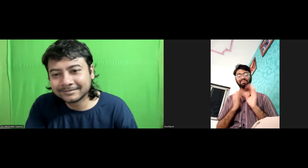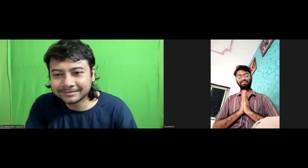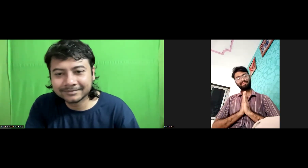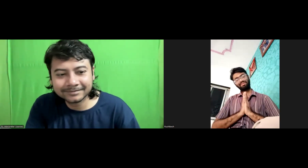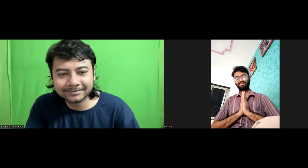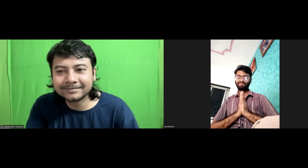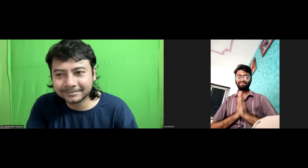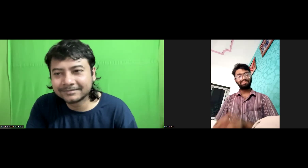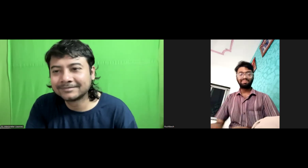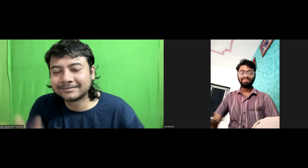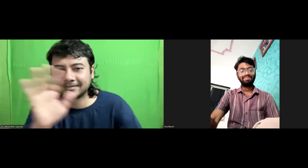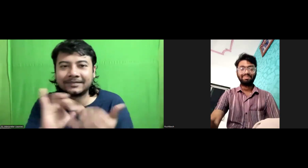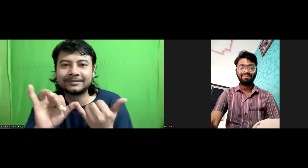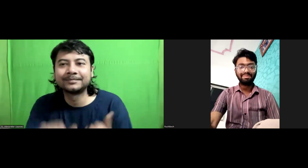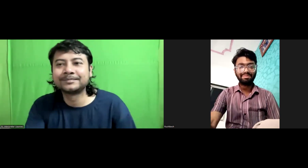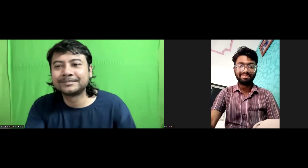Hare Krishna.